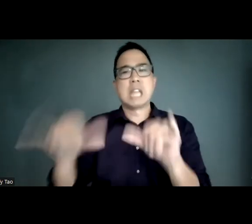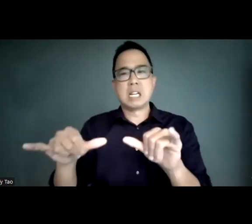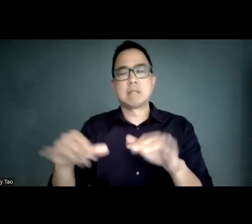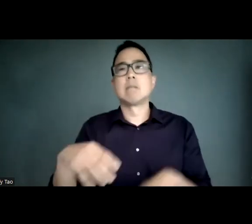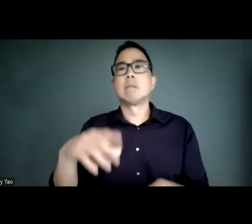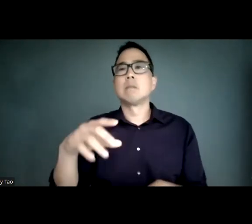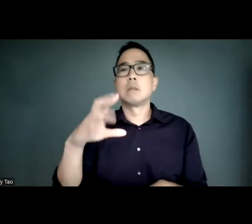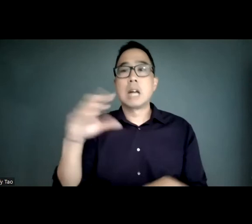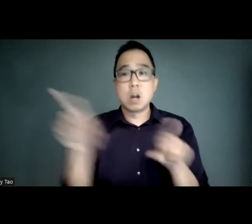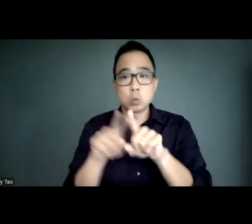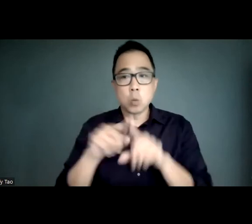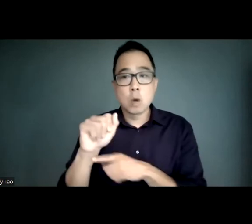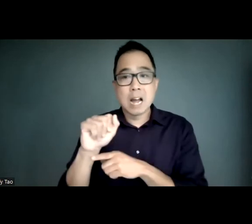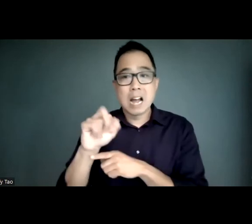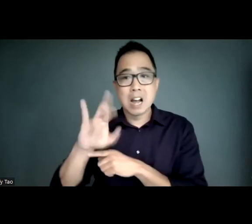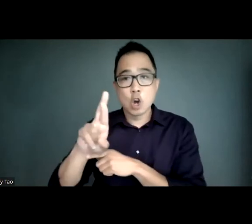public places,